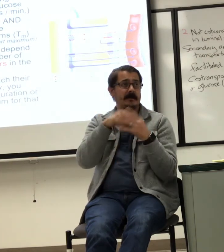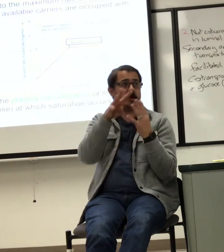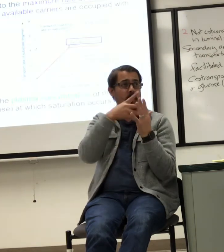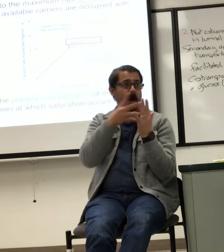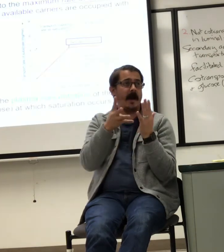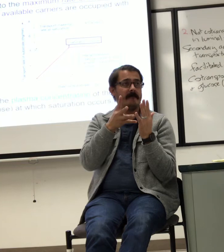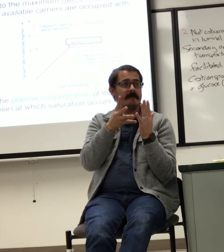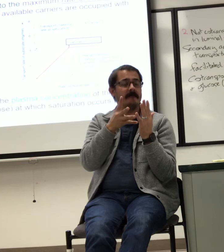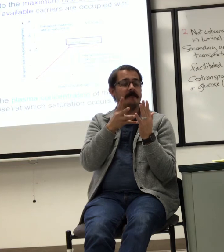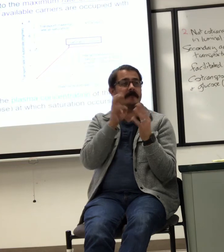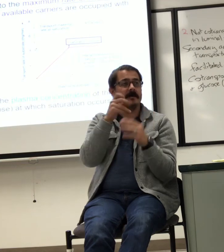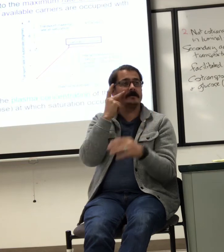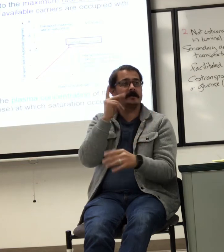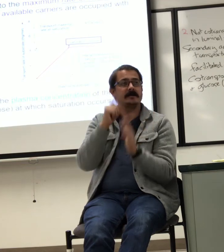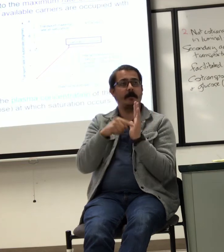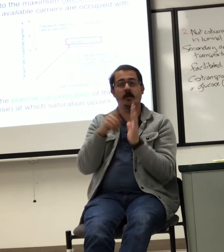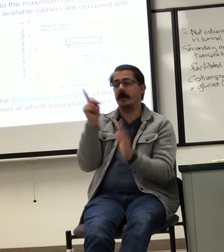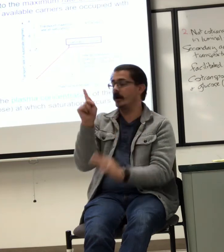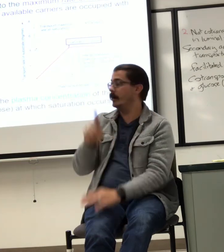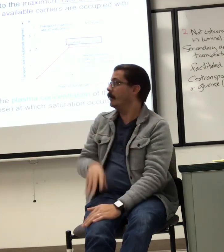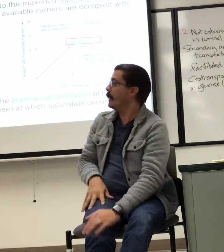form, say for example here.